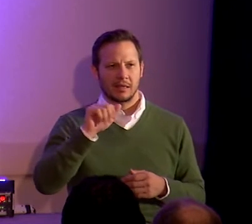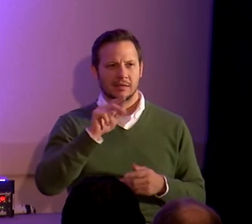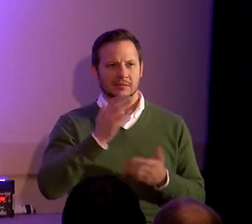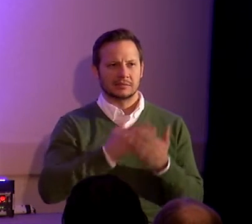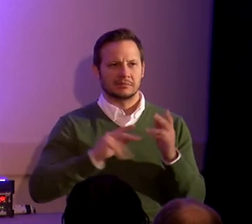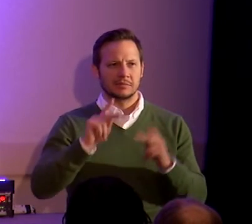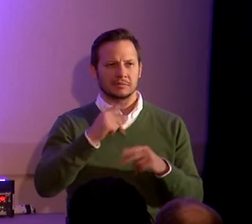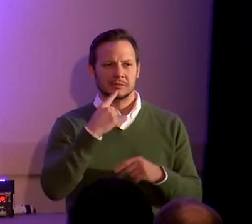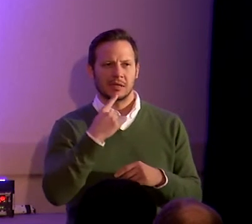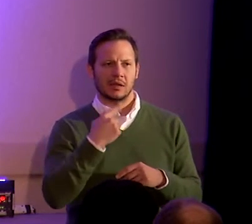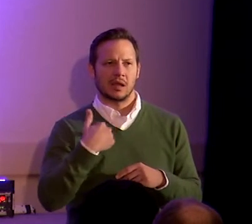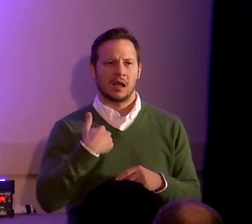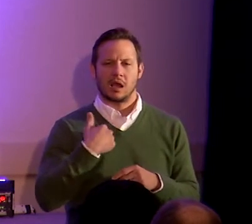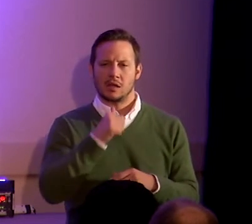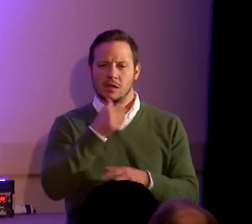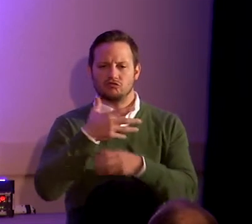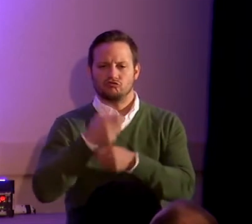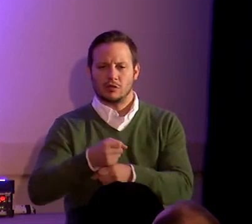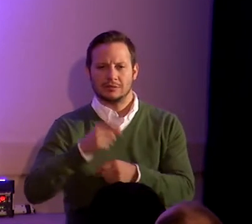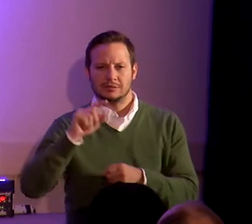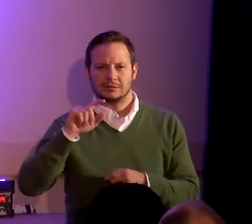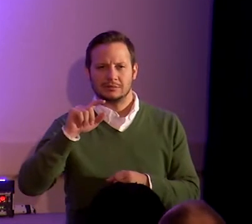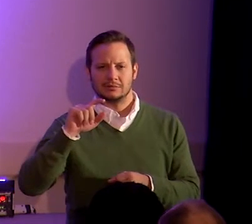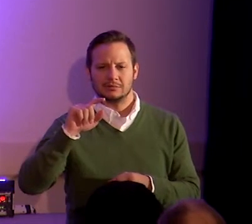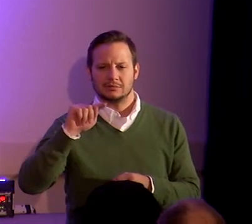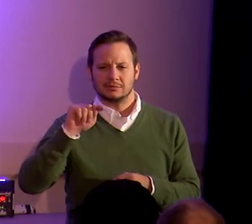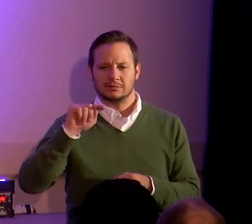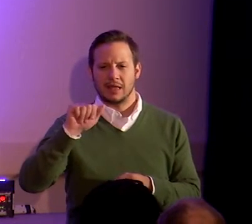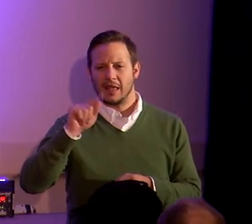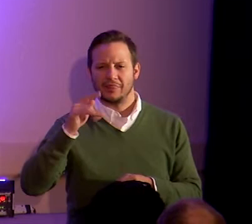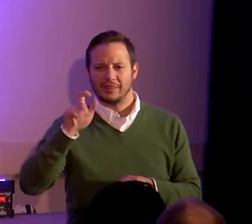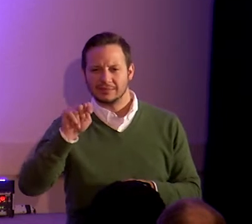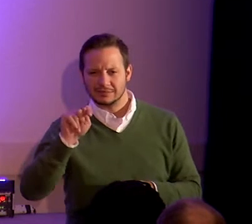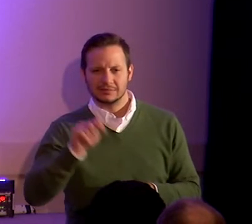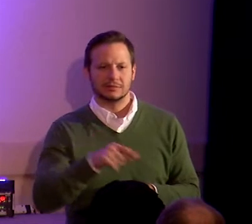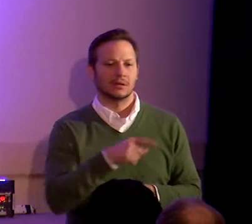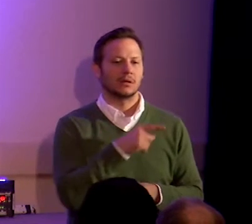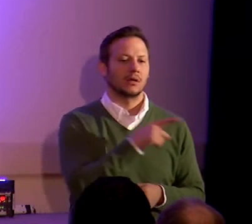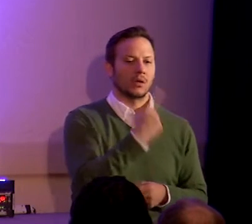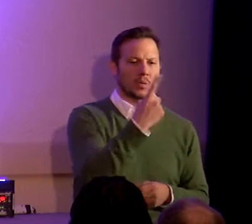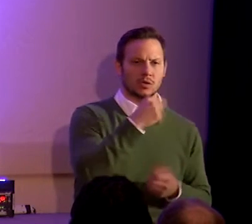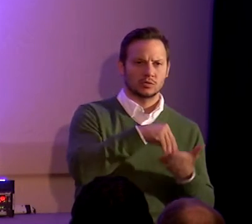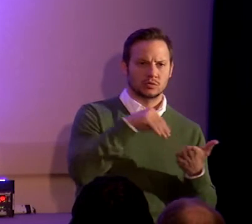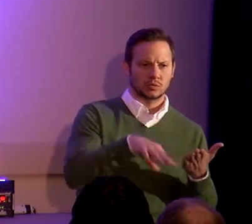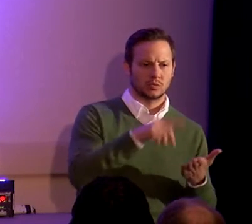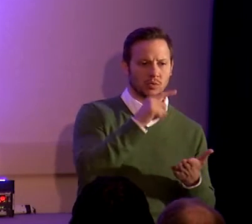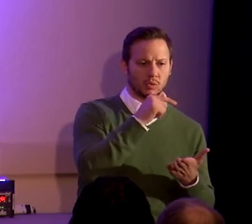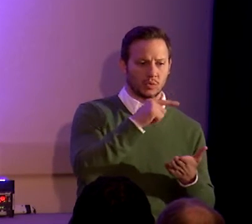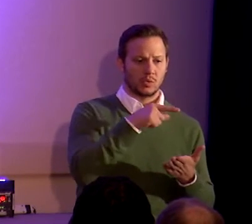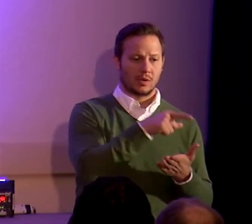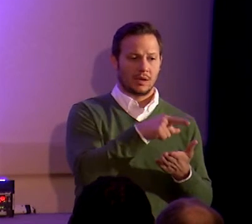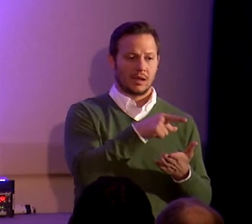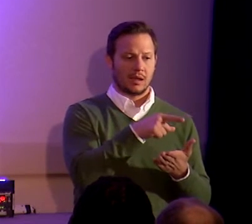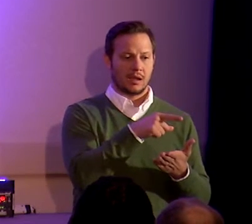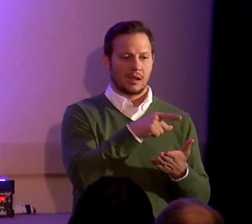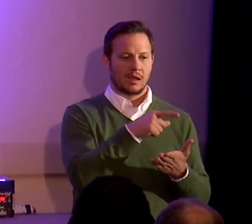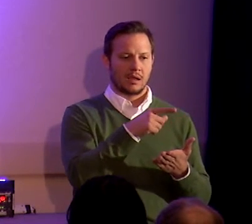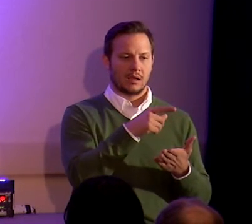I'd heard stories of courageous students like Jessica Alquest, whose atheist activism resulted in horrible prejudices and